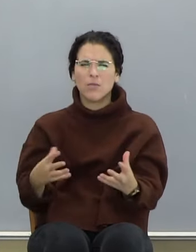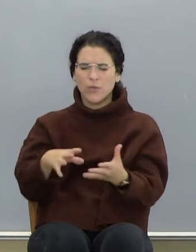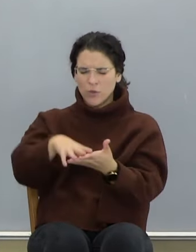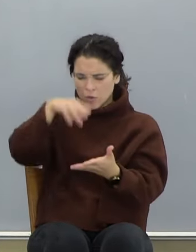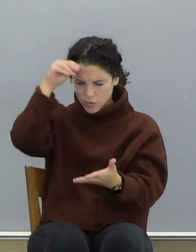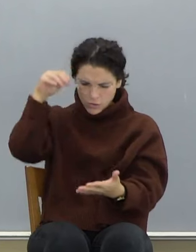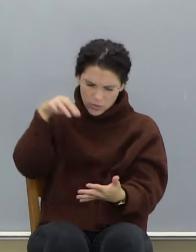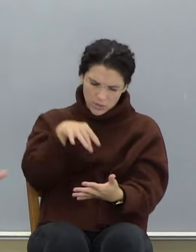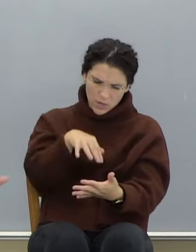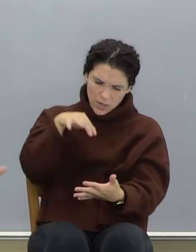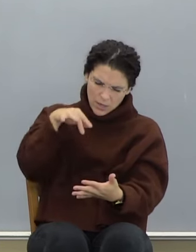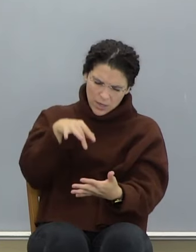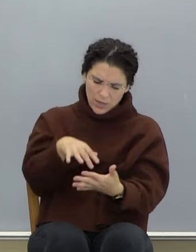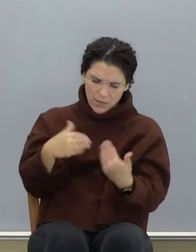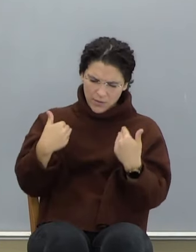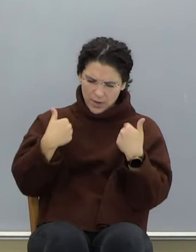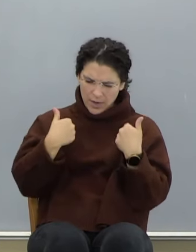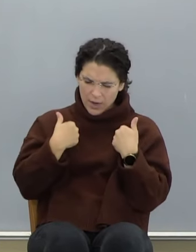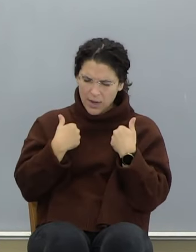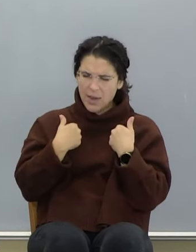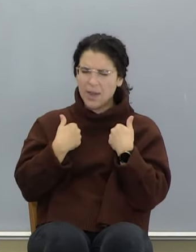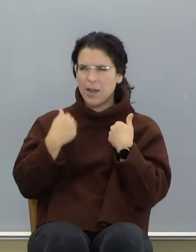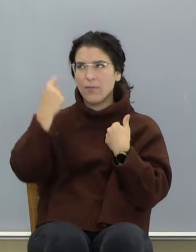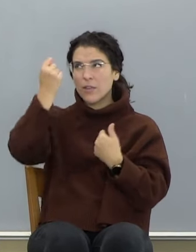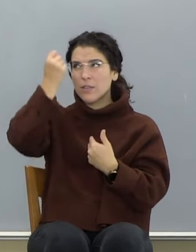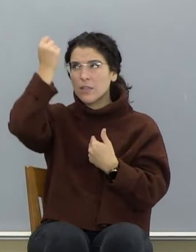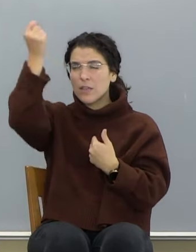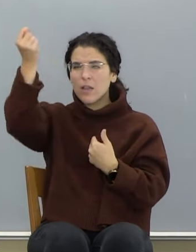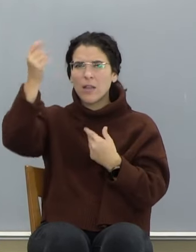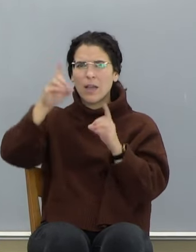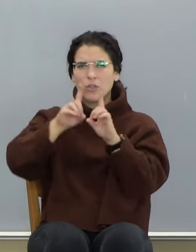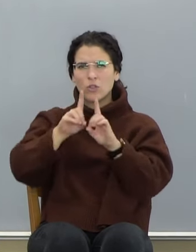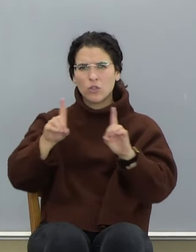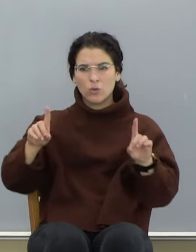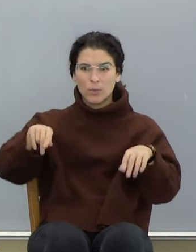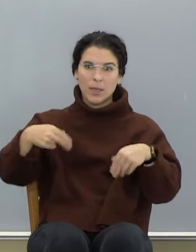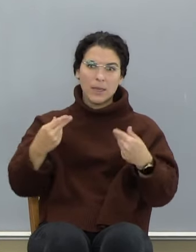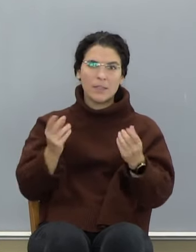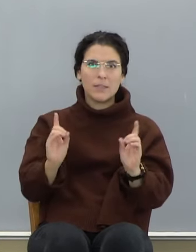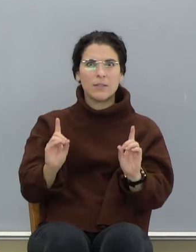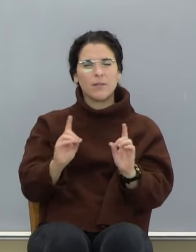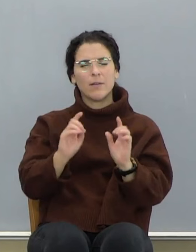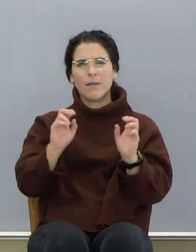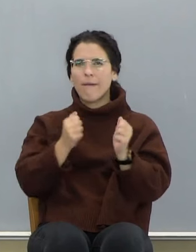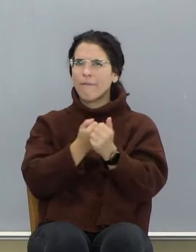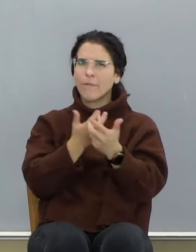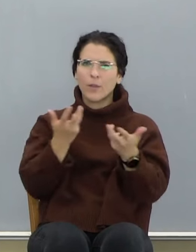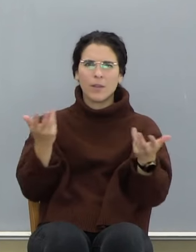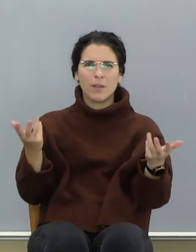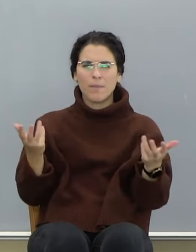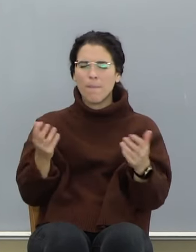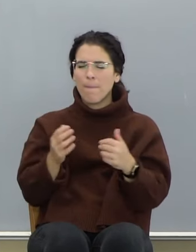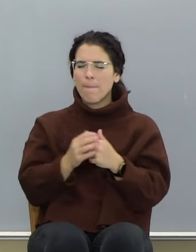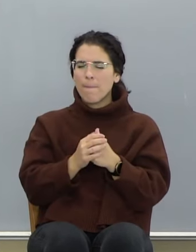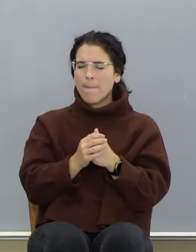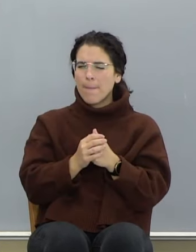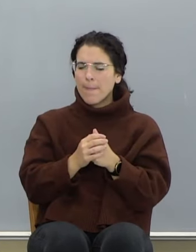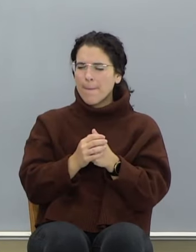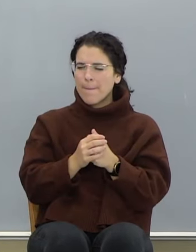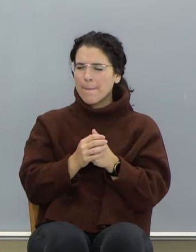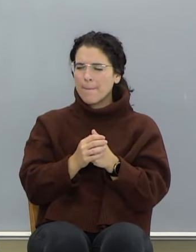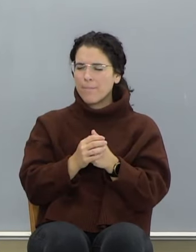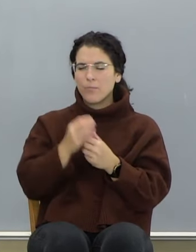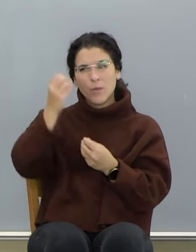studying, they possess their theological degrees, so on and so forth. So just think about